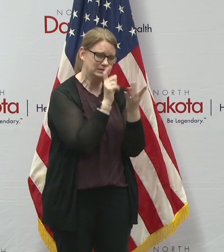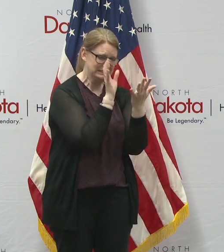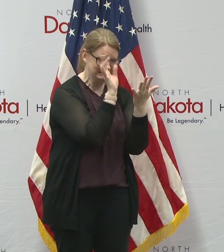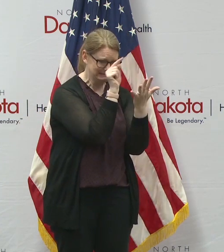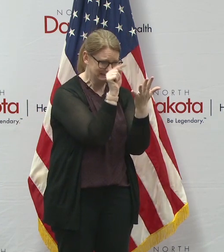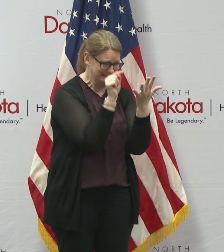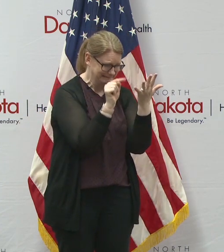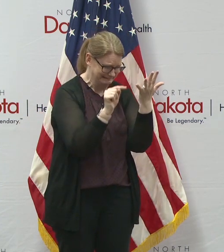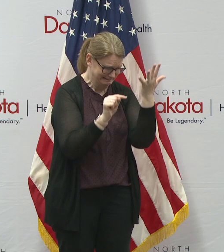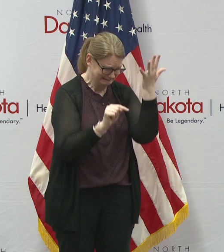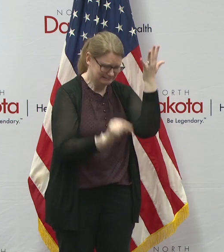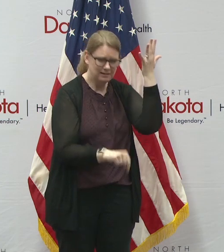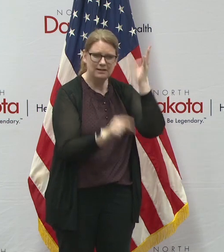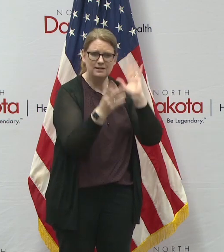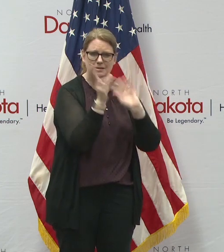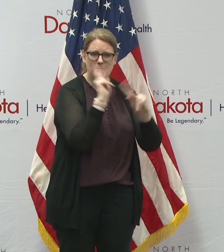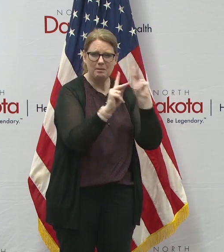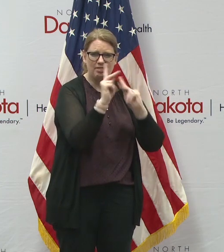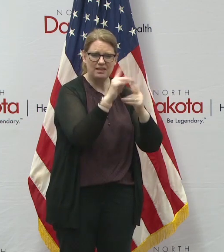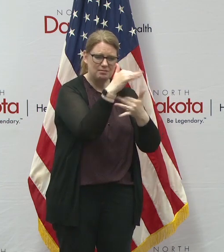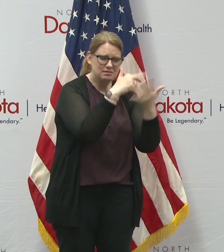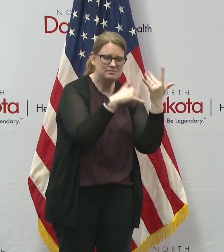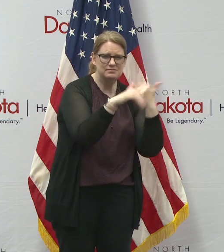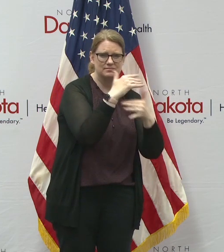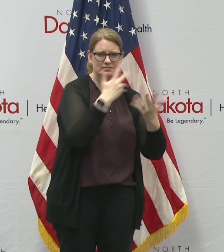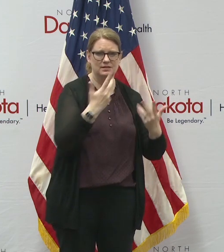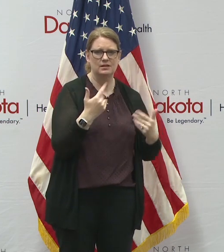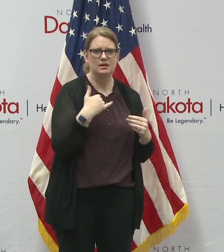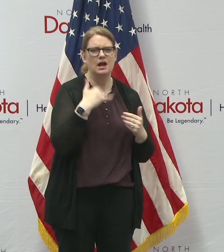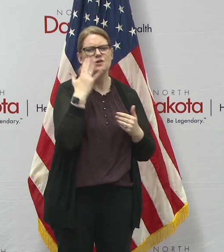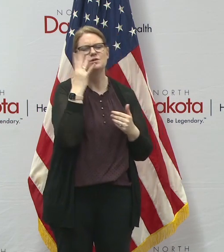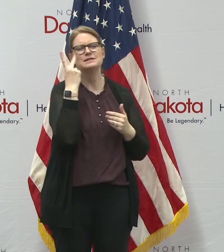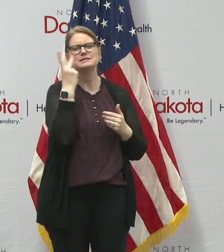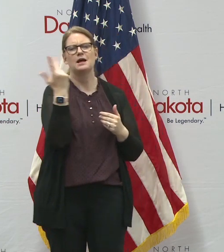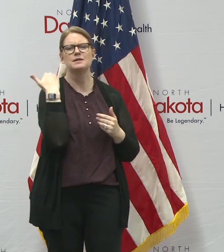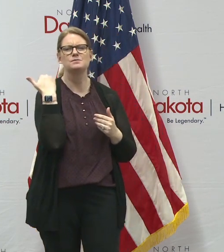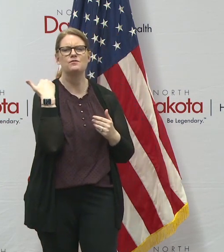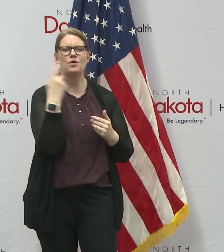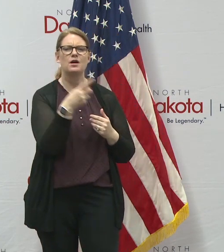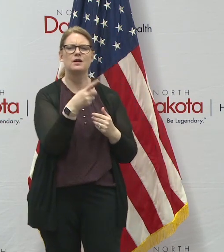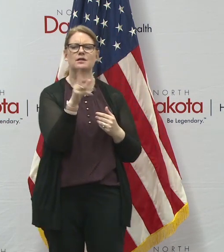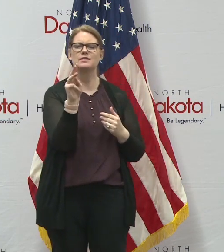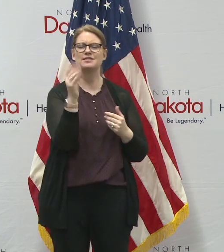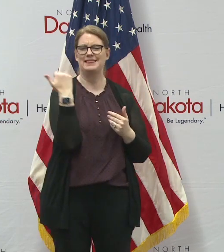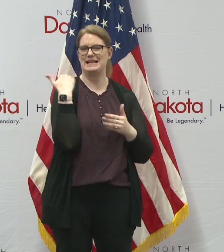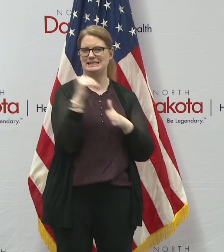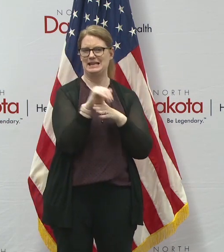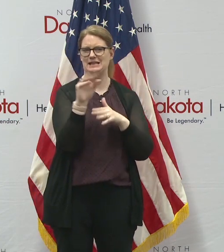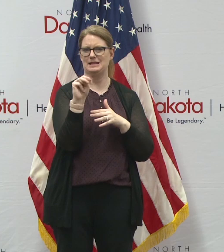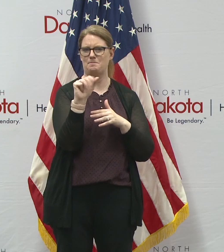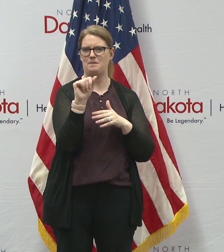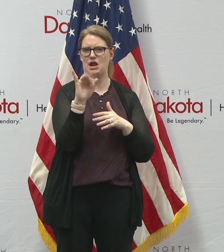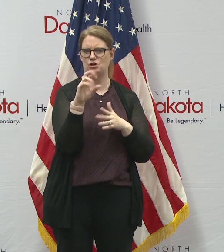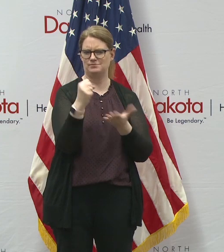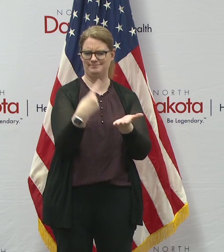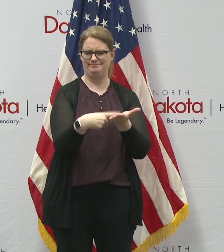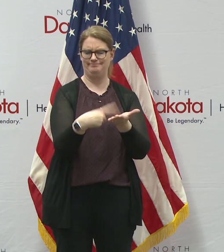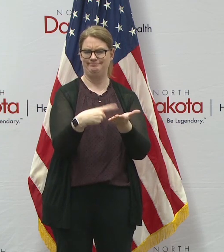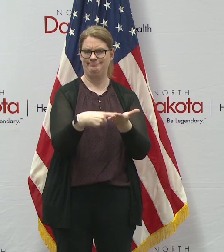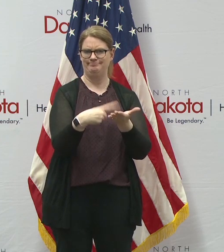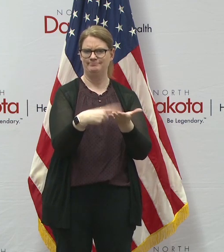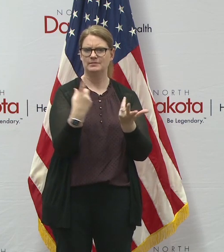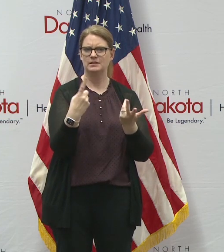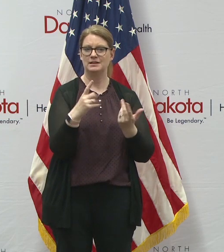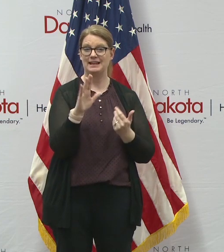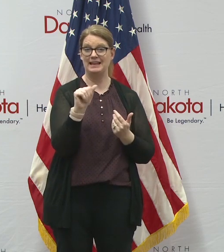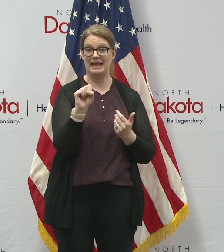to find out who they've been in contact with. And I think you saw this even when we were talking with the mayors last night. I mean, we had in the